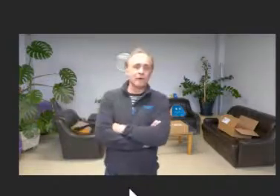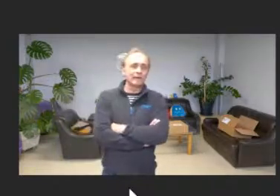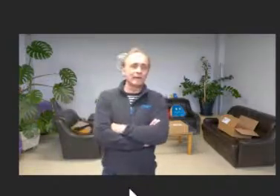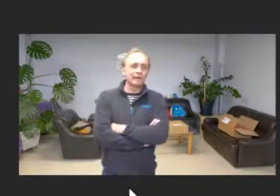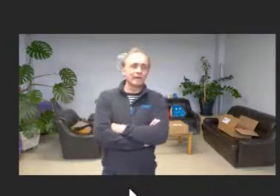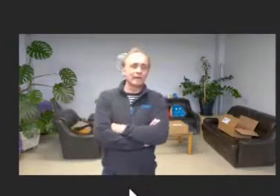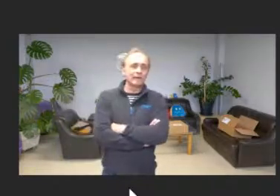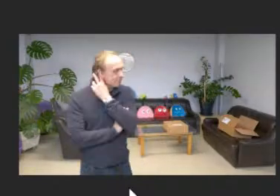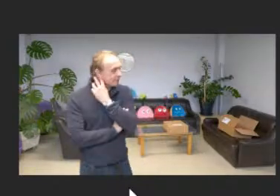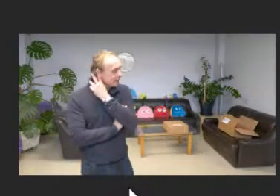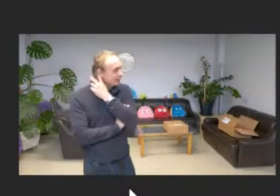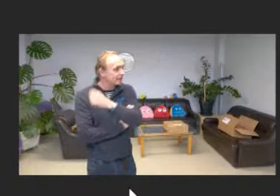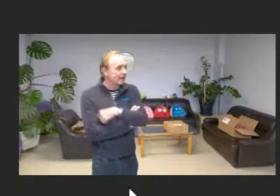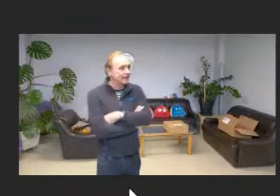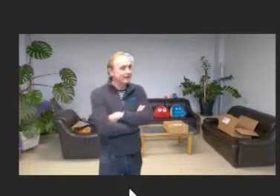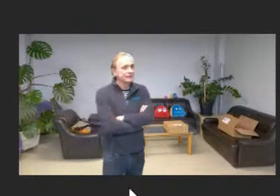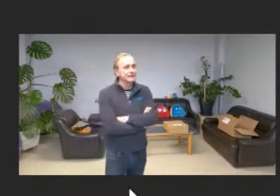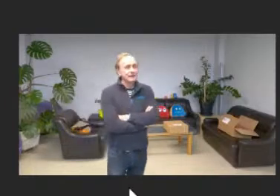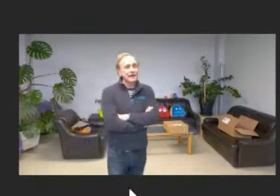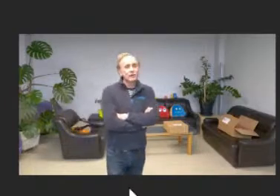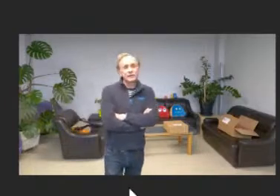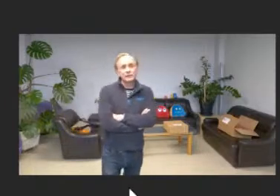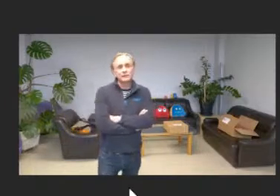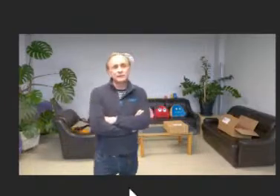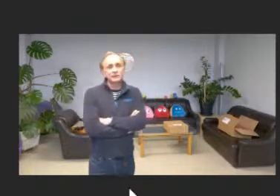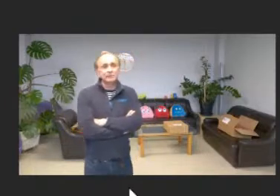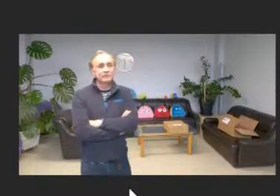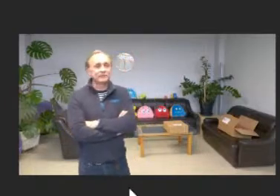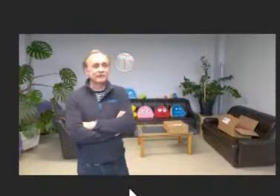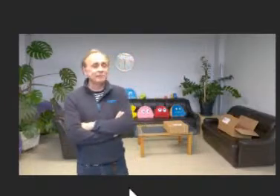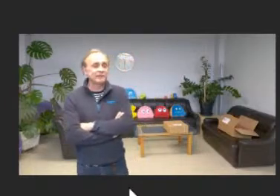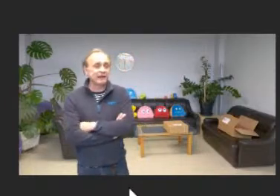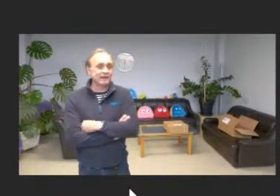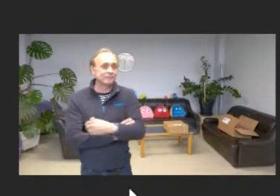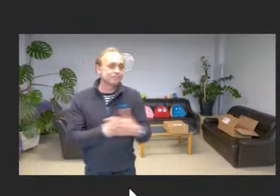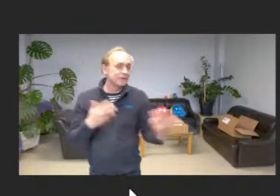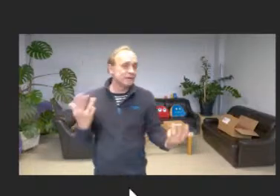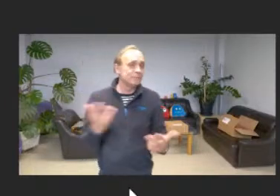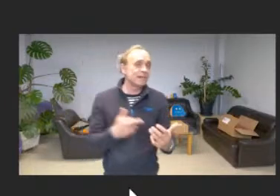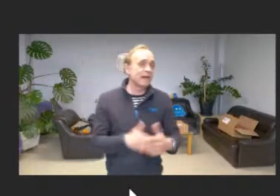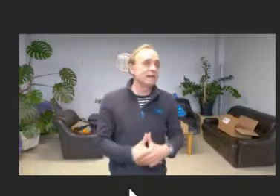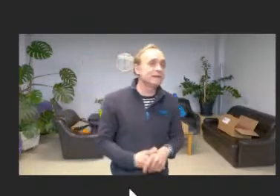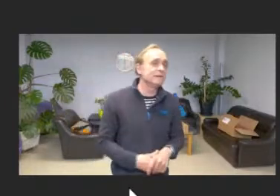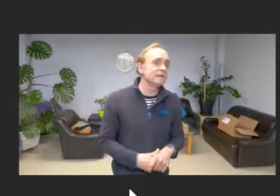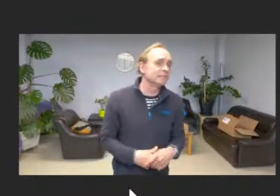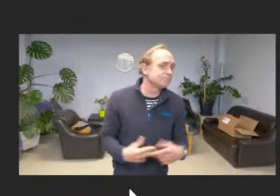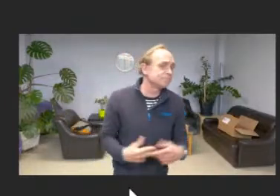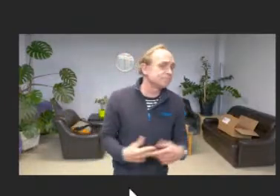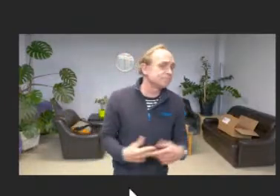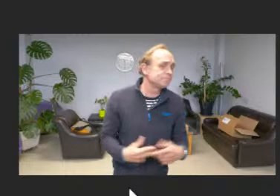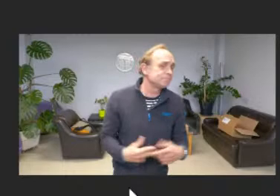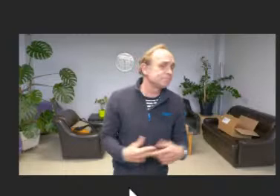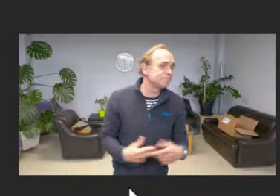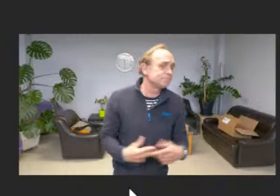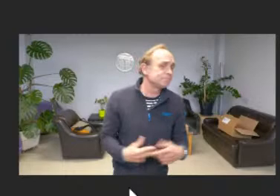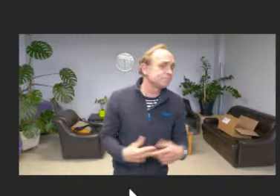this model in a client. In our case, it's a Teams client. The Teams client is